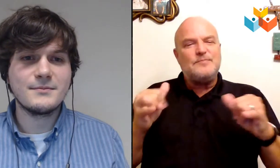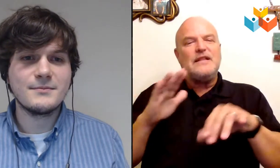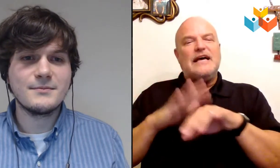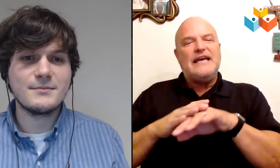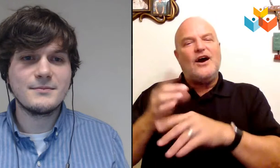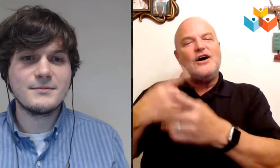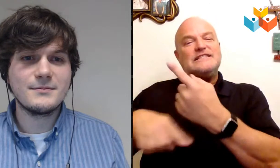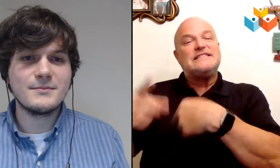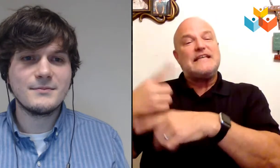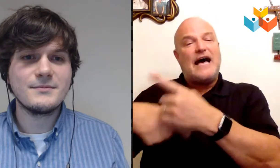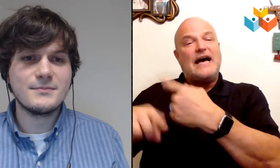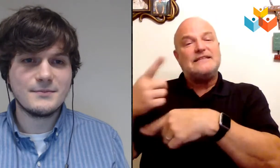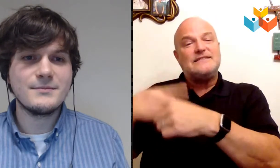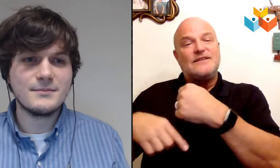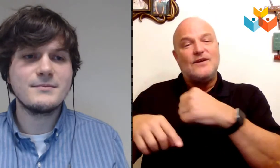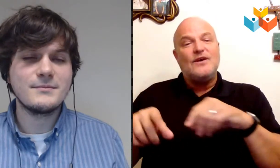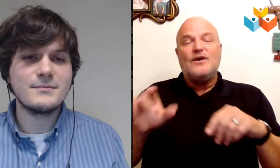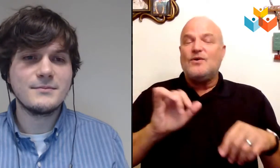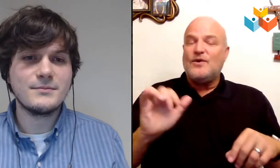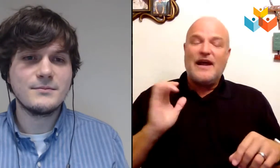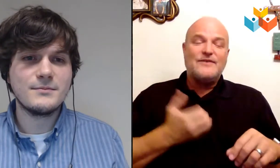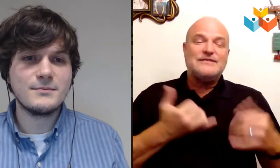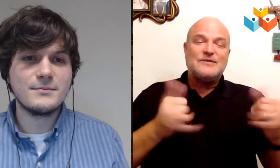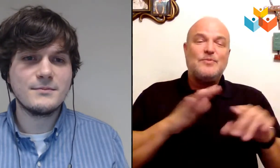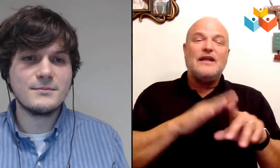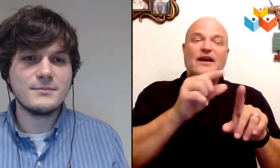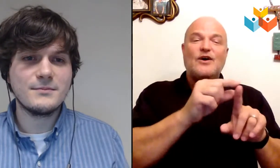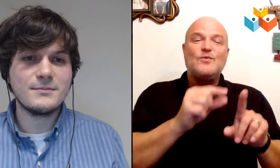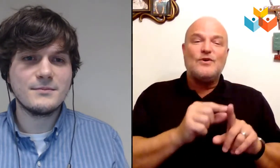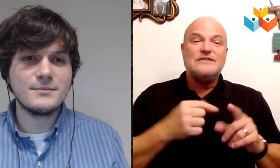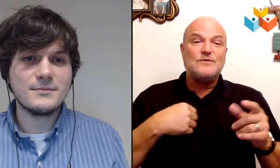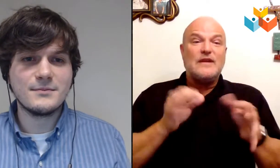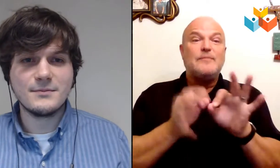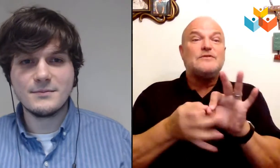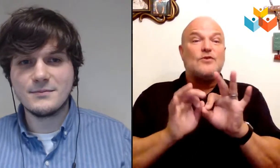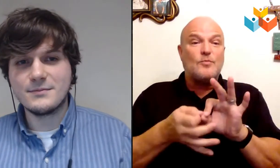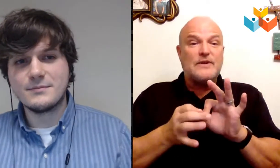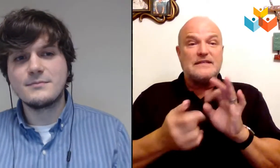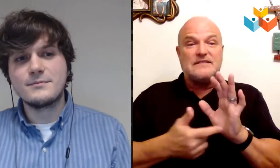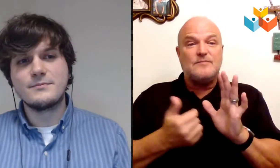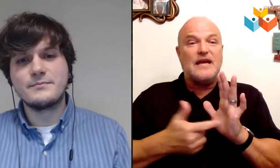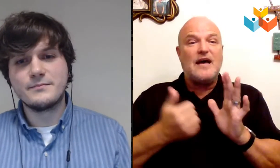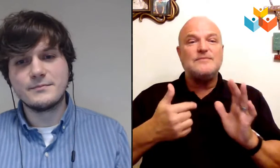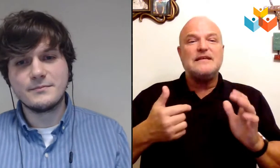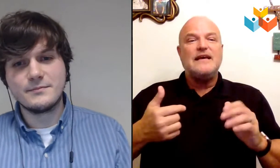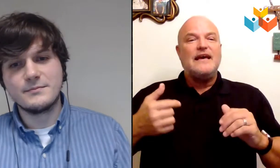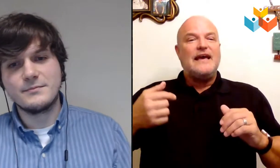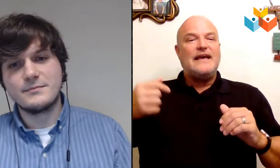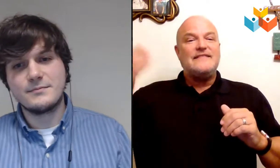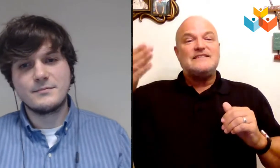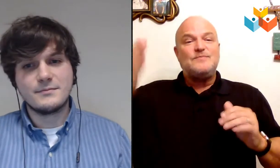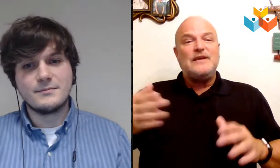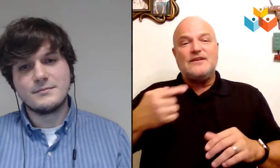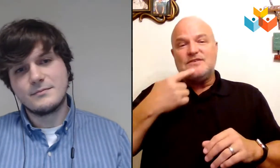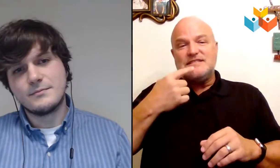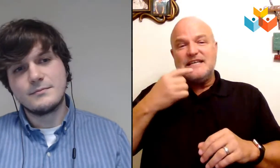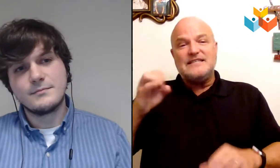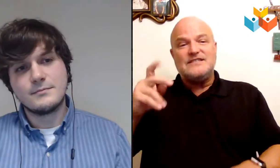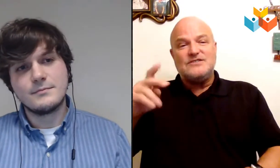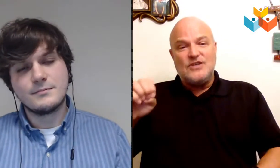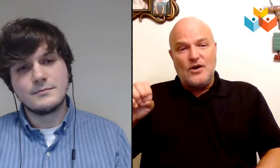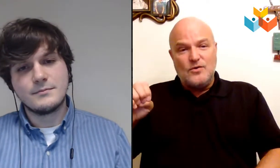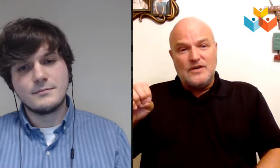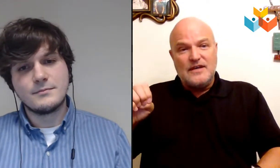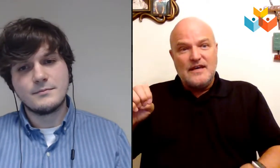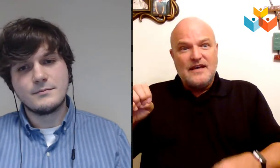But it's a play on signs, where ours is a play on words. And when I'm interpreting sometimes and the speaker